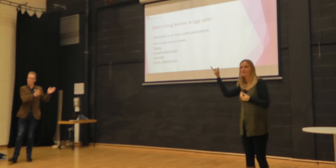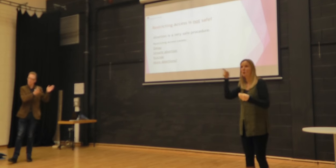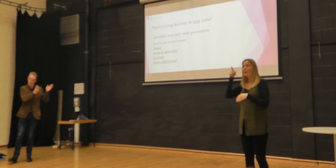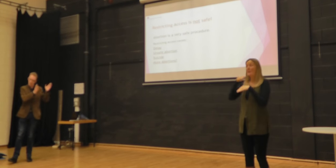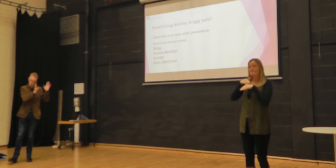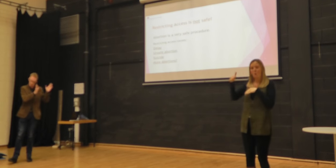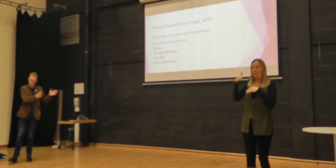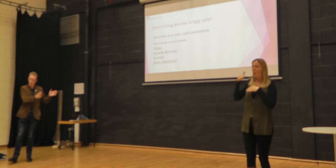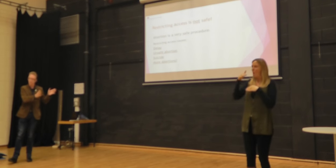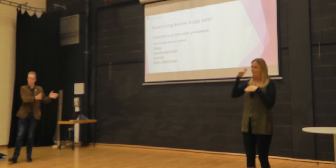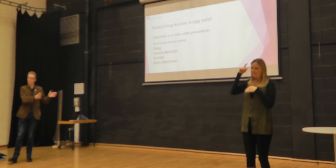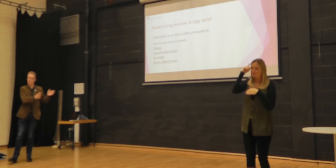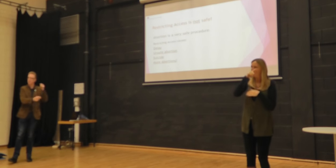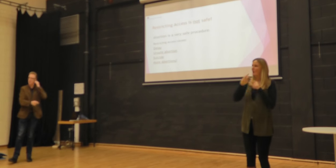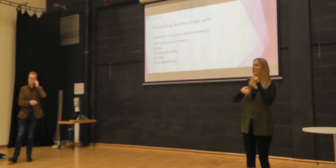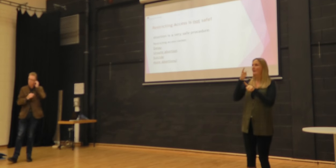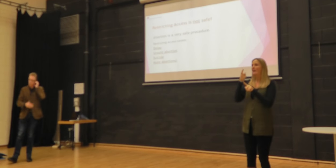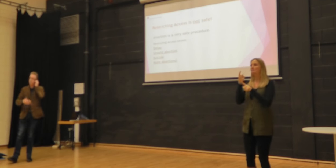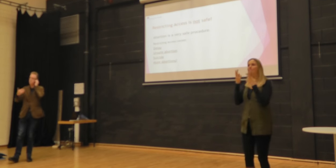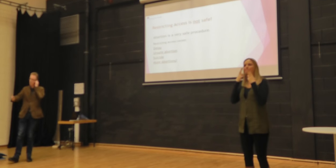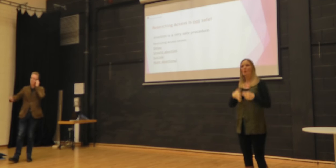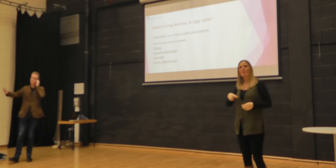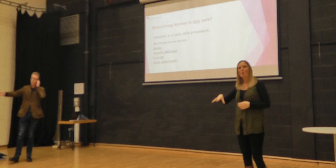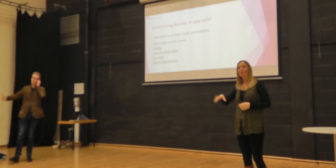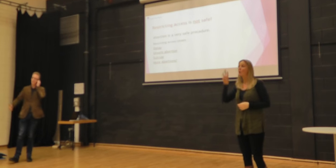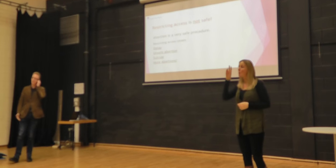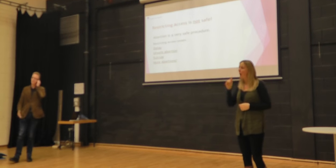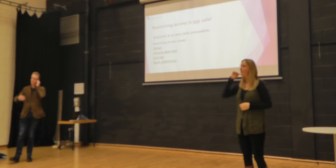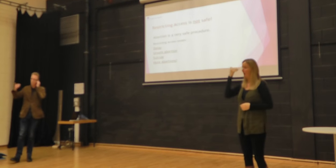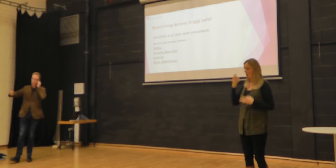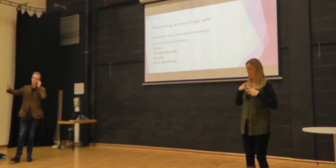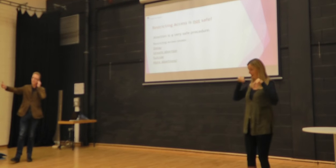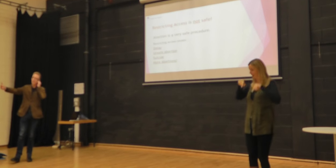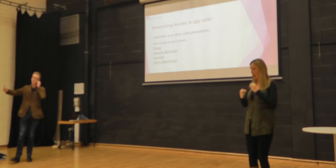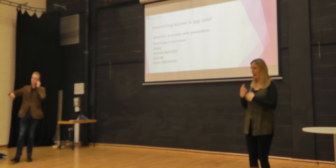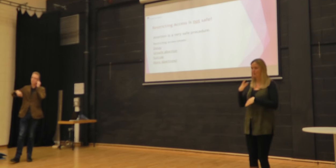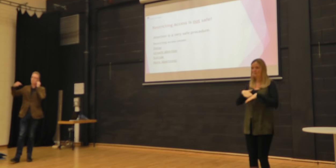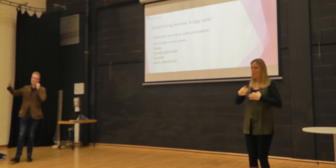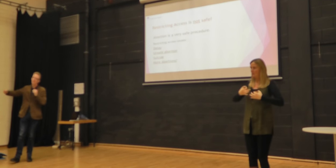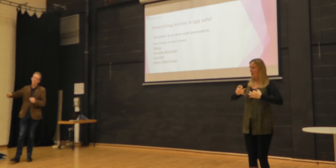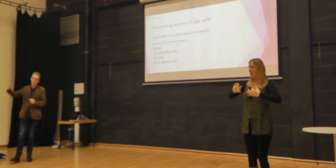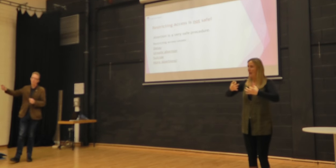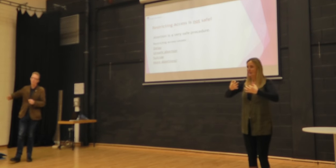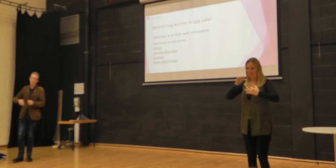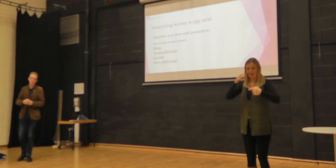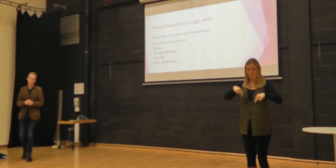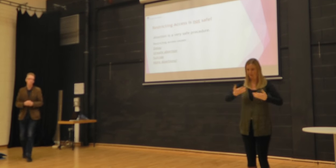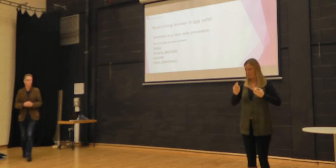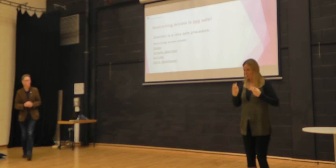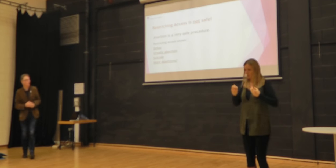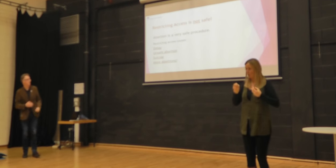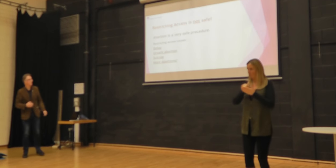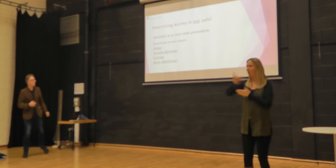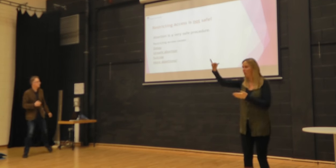pregnant abortions otherwise, just because they're more delayed. And the more you delay the abortion, the